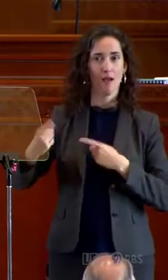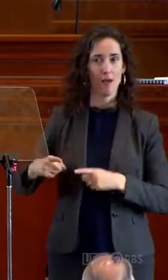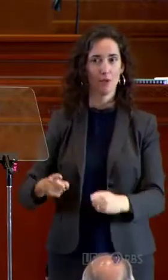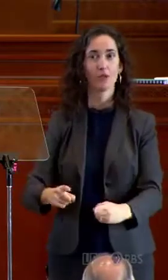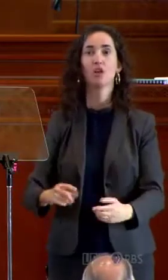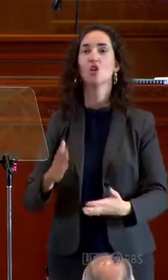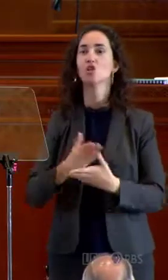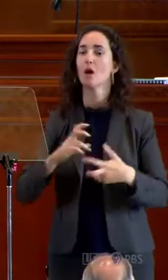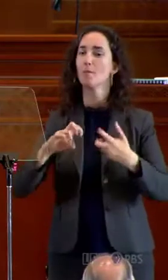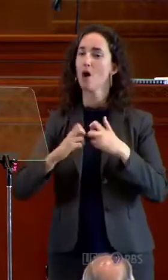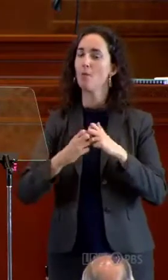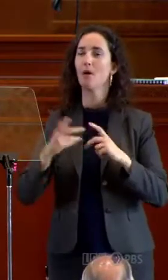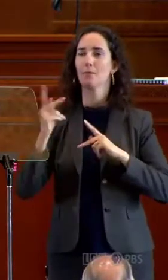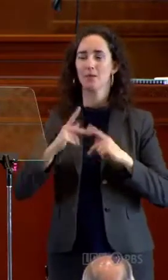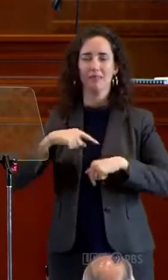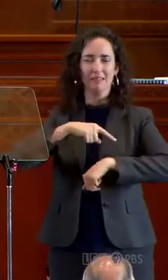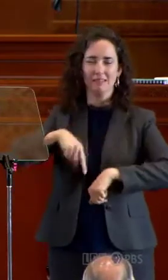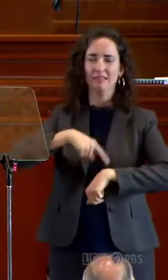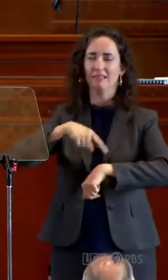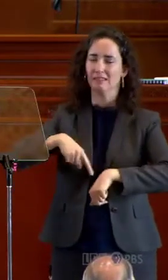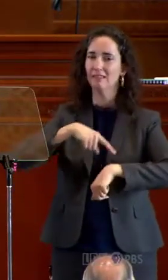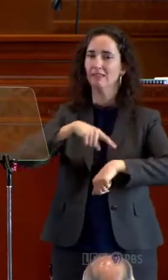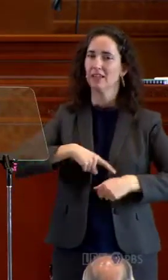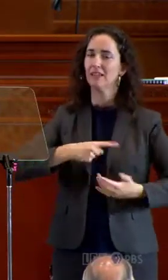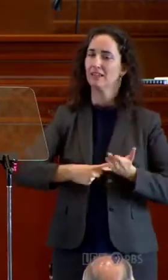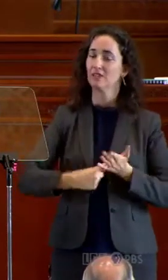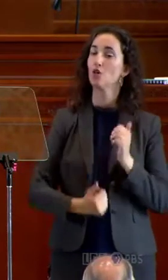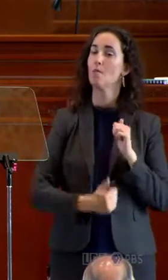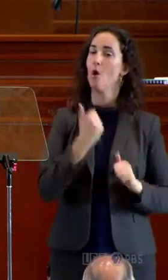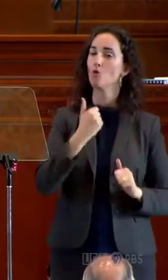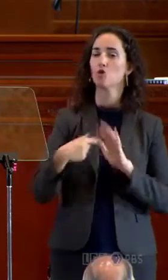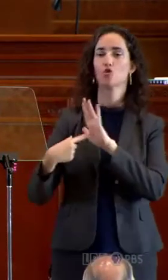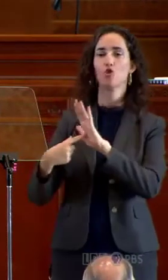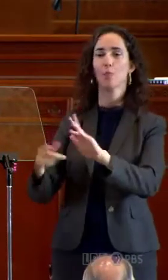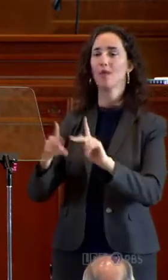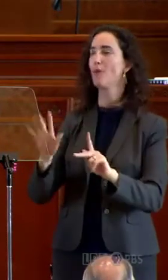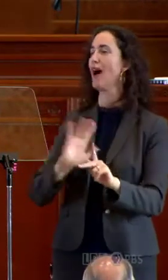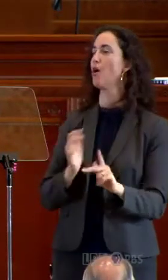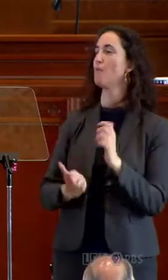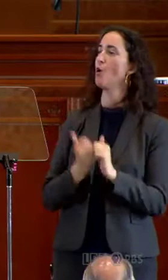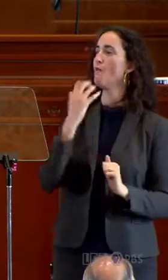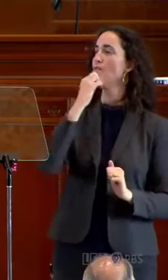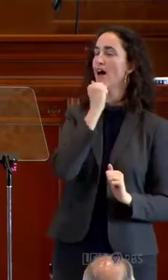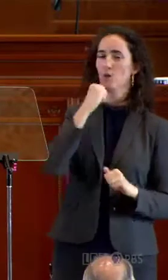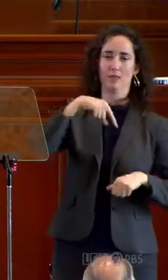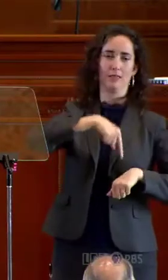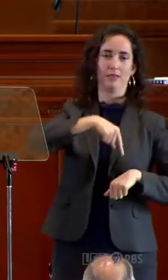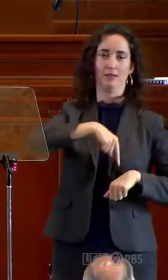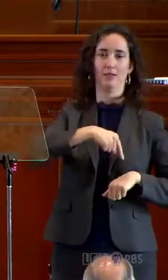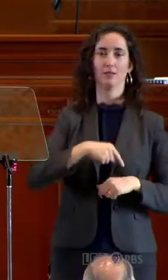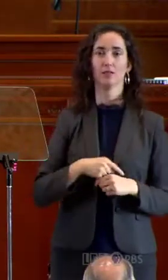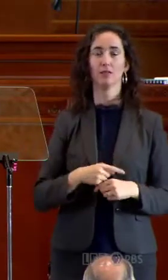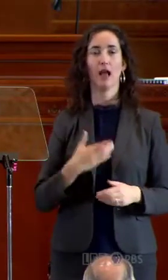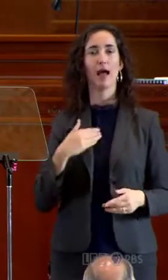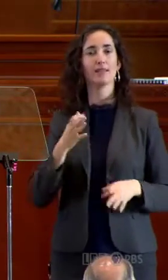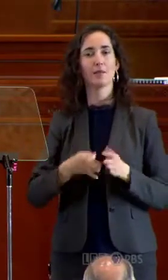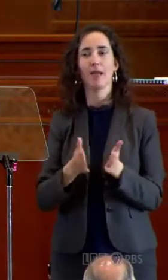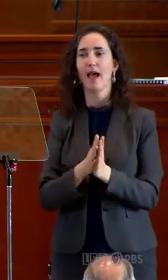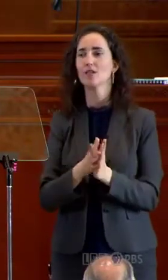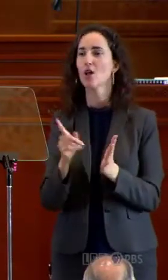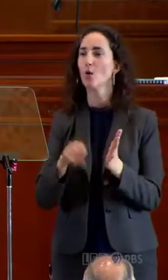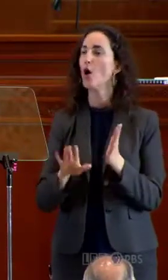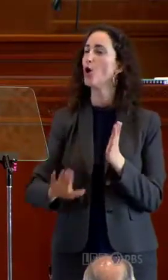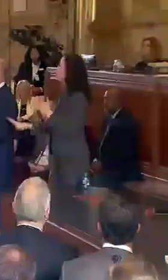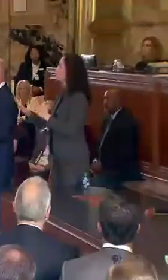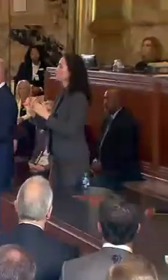most time on signal to the public what we value the most. So I ask simply, what do you value